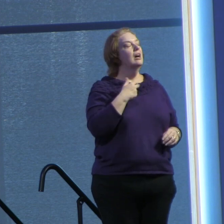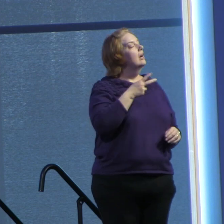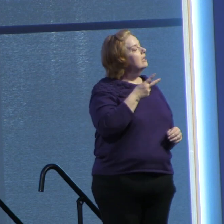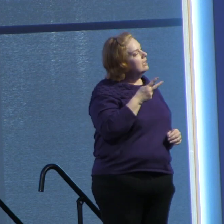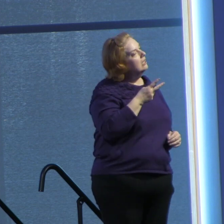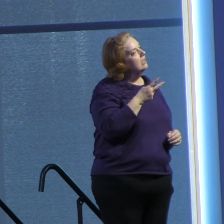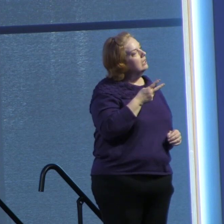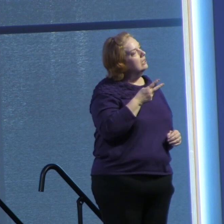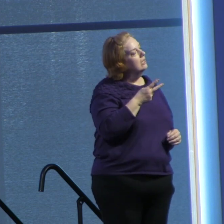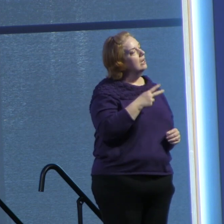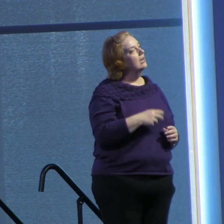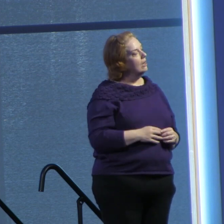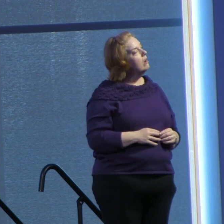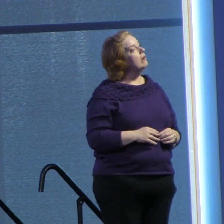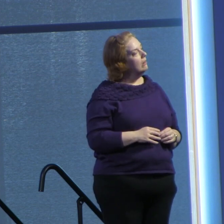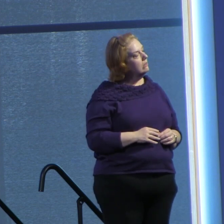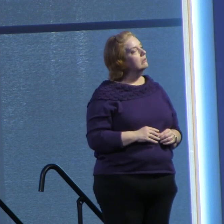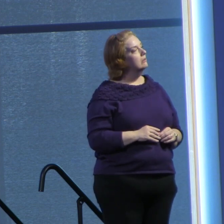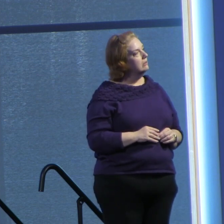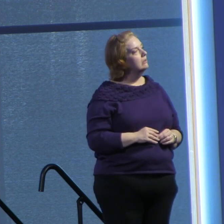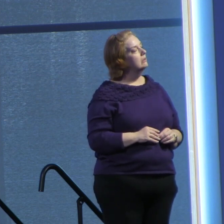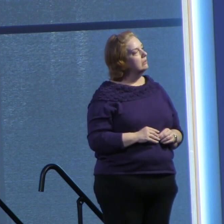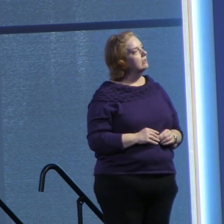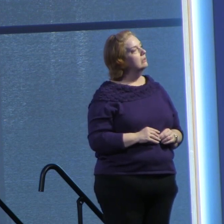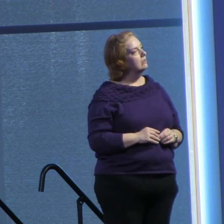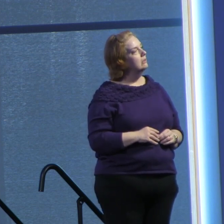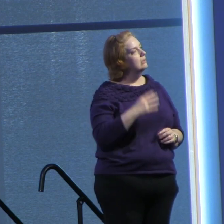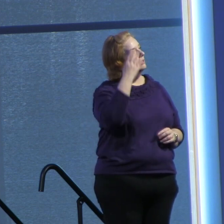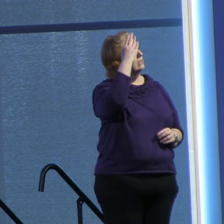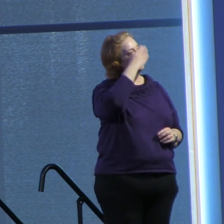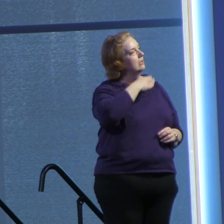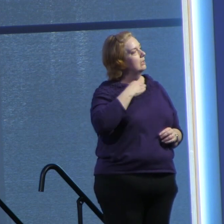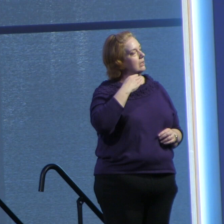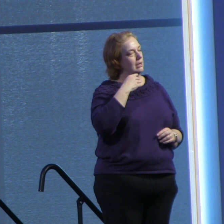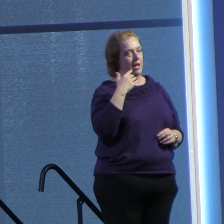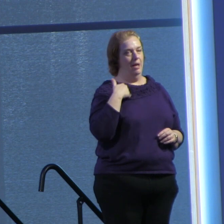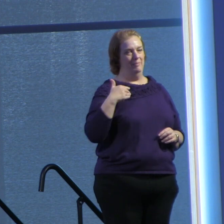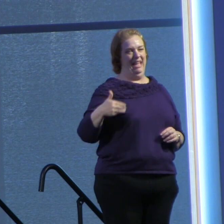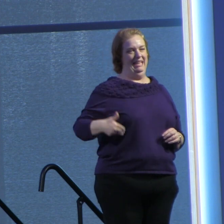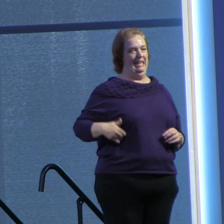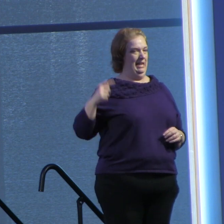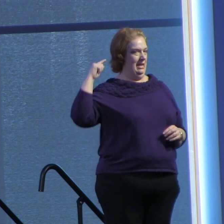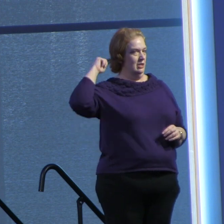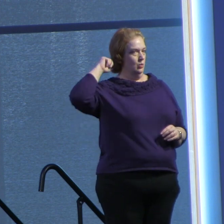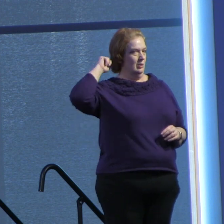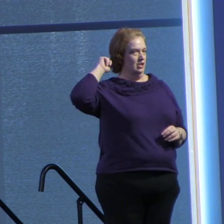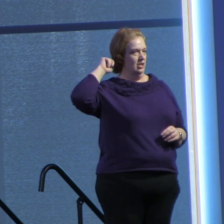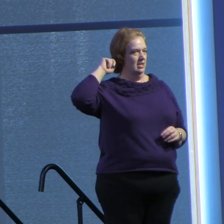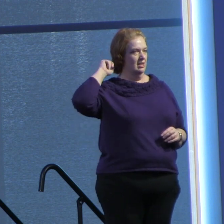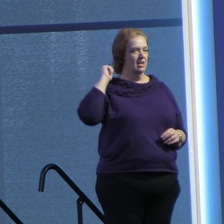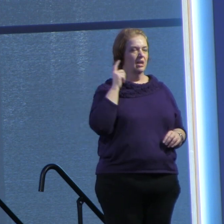like, "Okay." And my intuition is like,